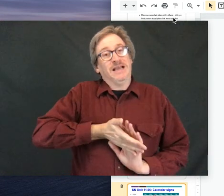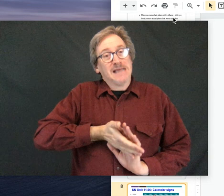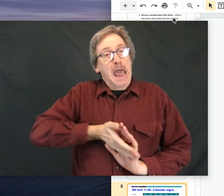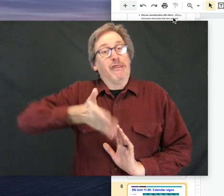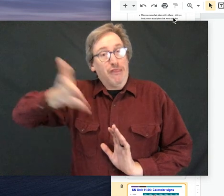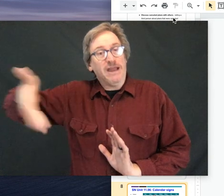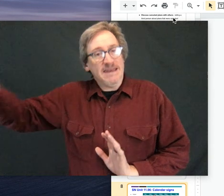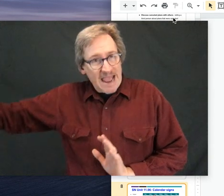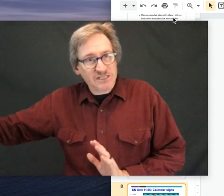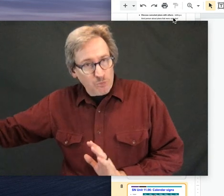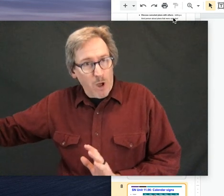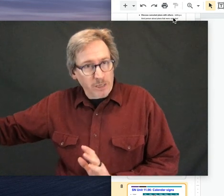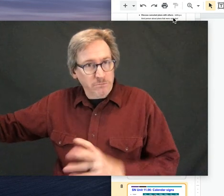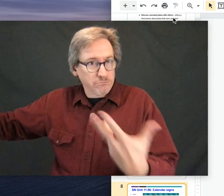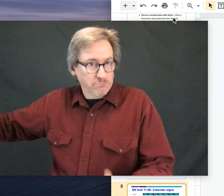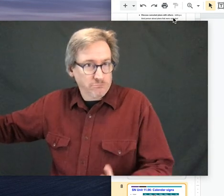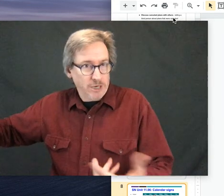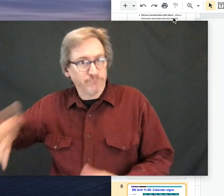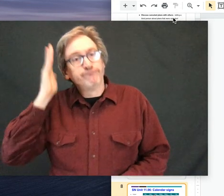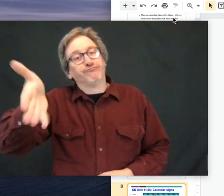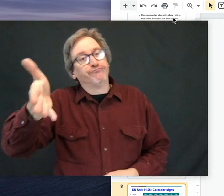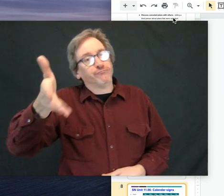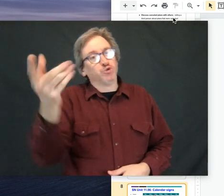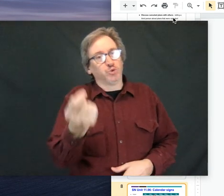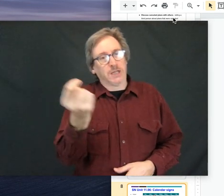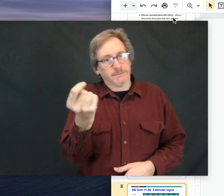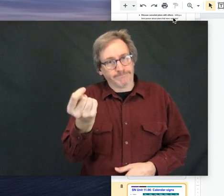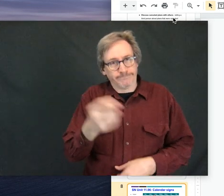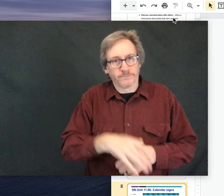So it's the next one, right?